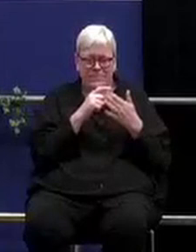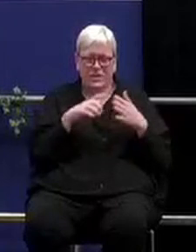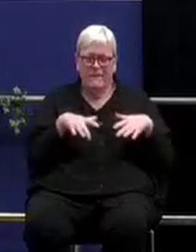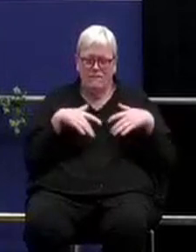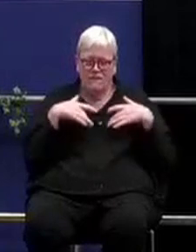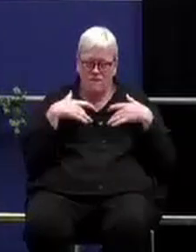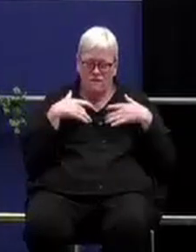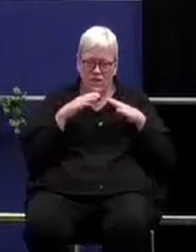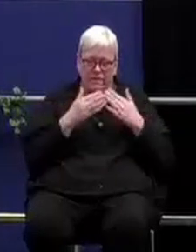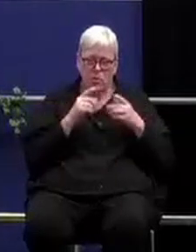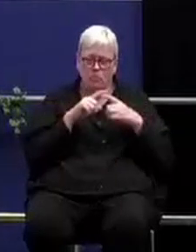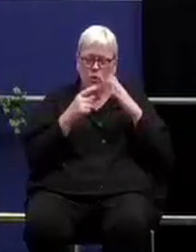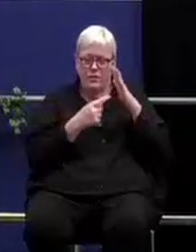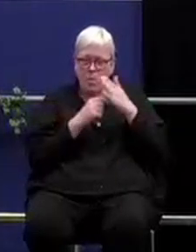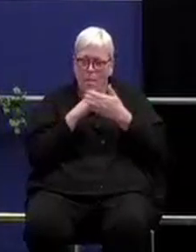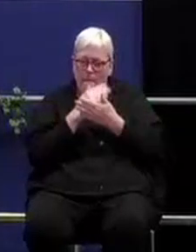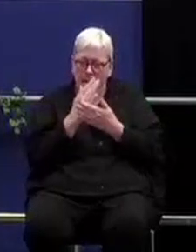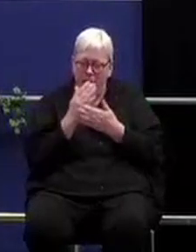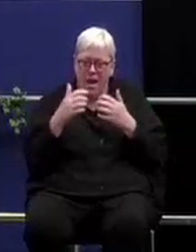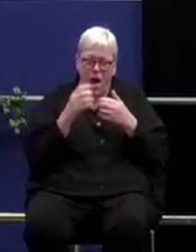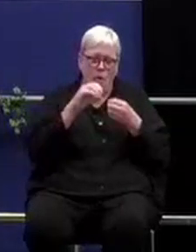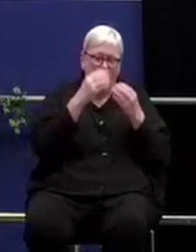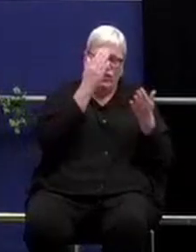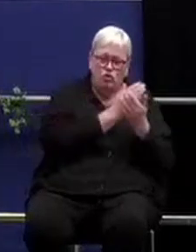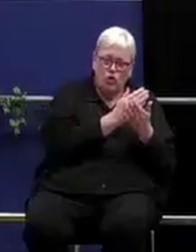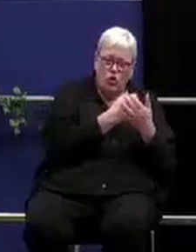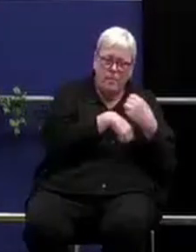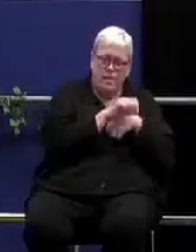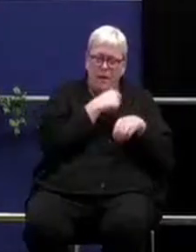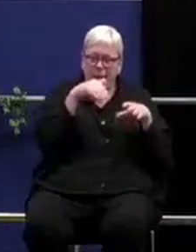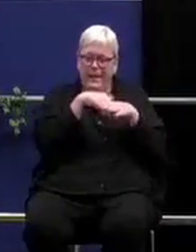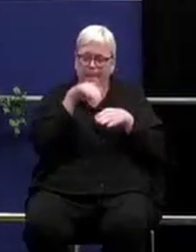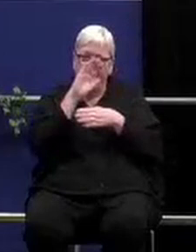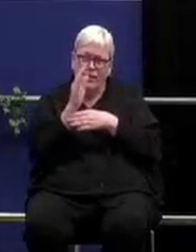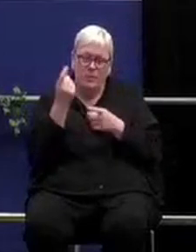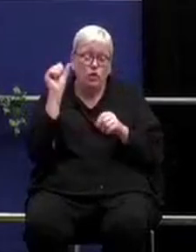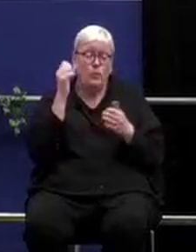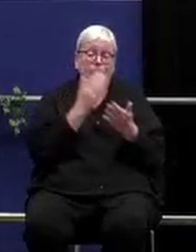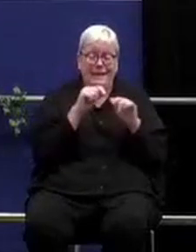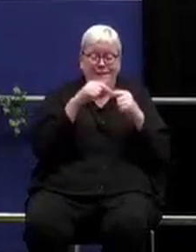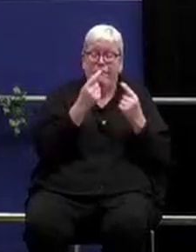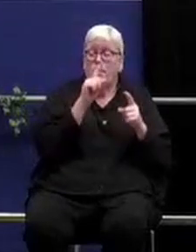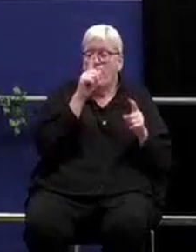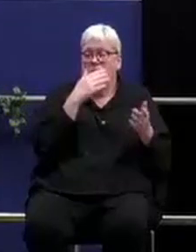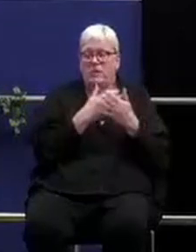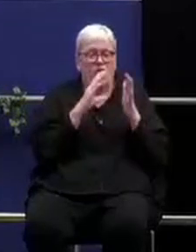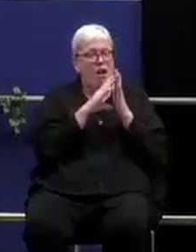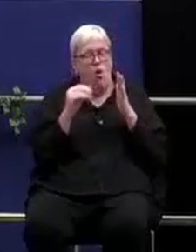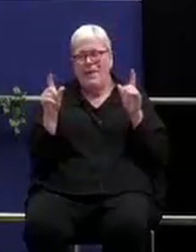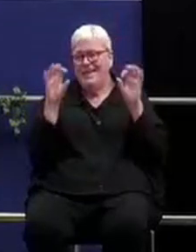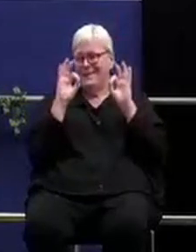What do you think is most important, and how are you going to show that in film? And it should be different, because I feel like if you're trying to make a carbon copy of